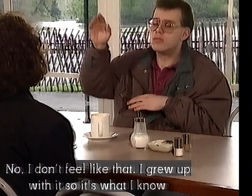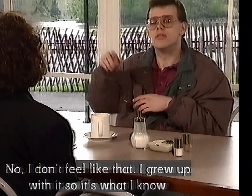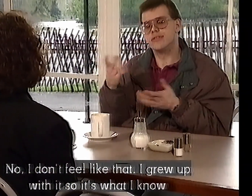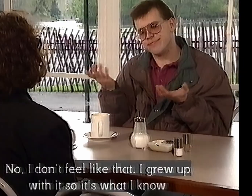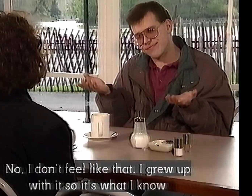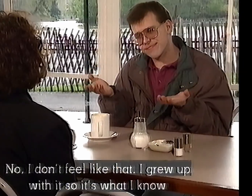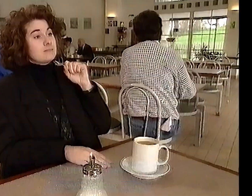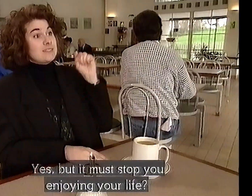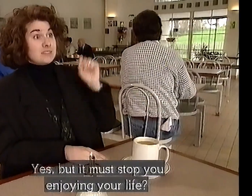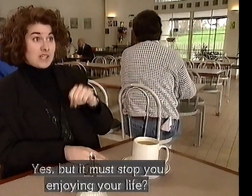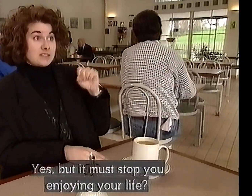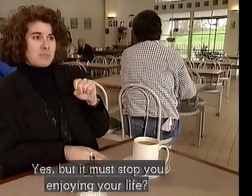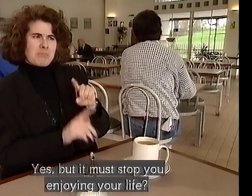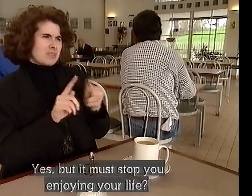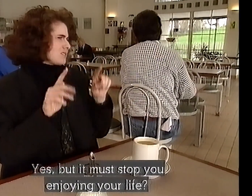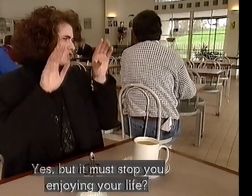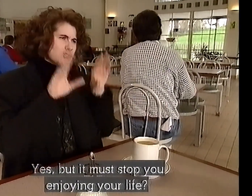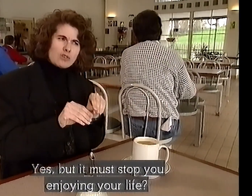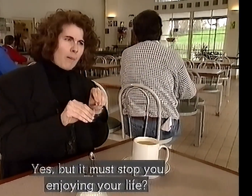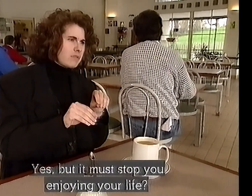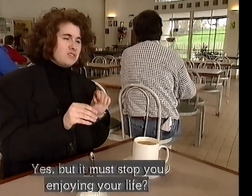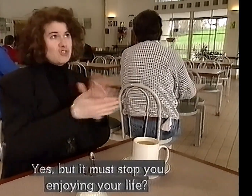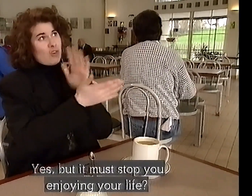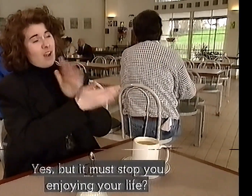know. Yes, but it must stop you enjoying your life.